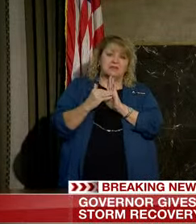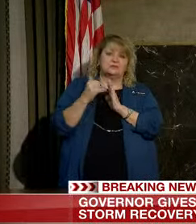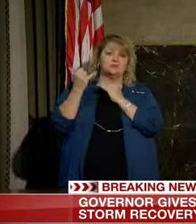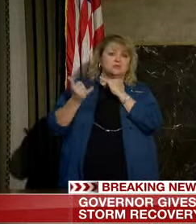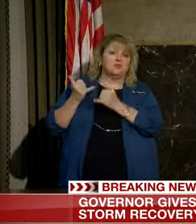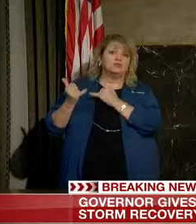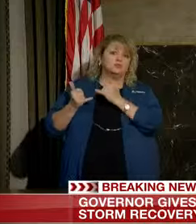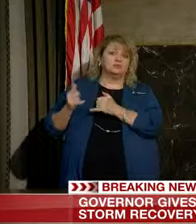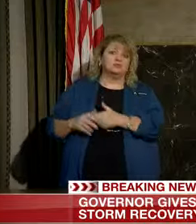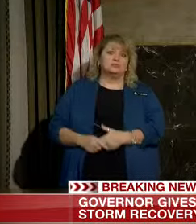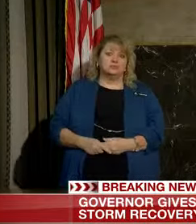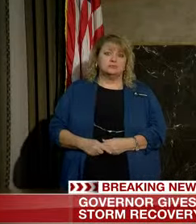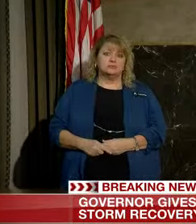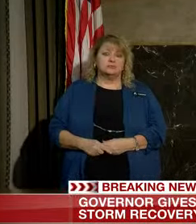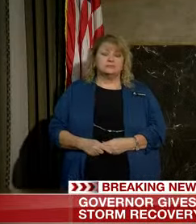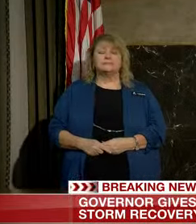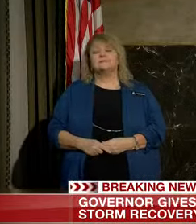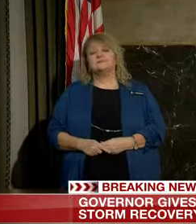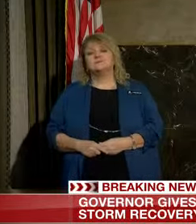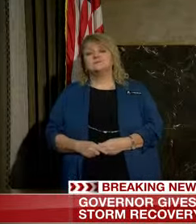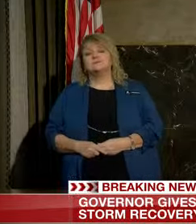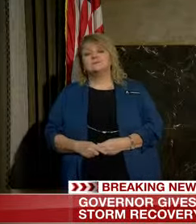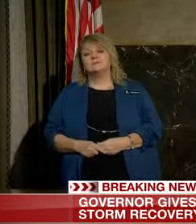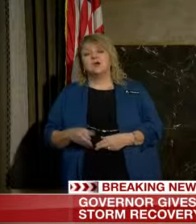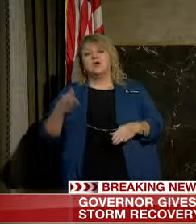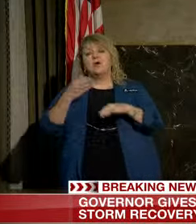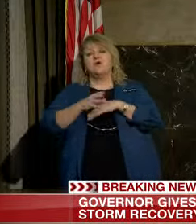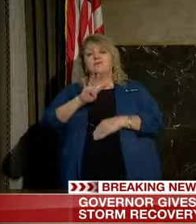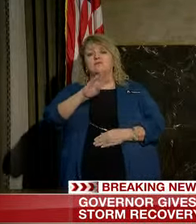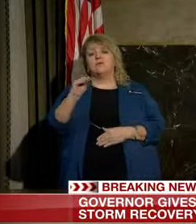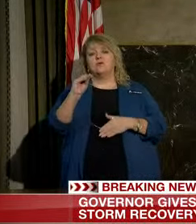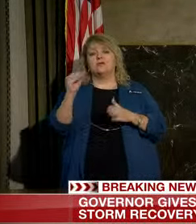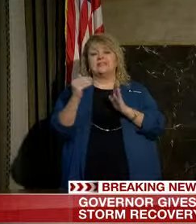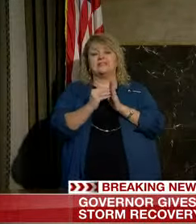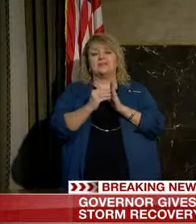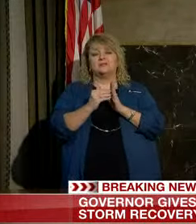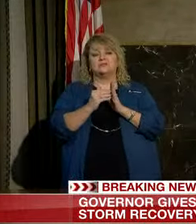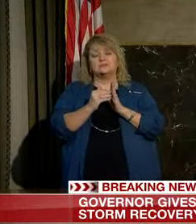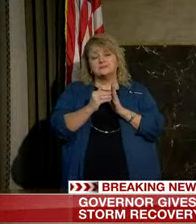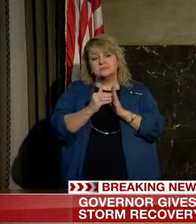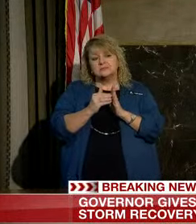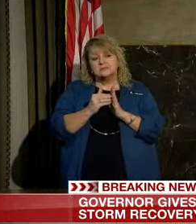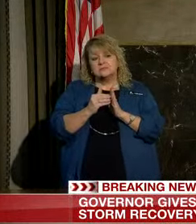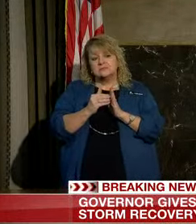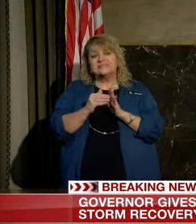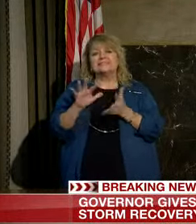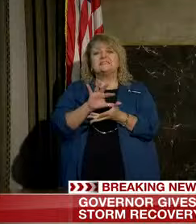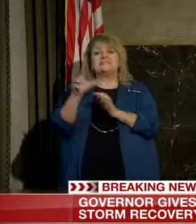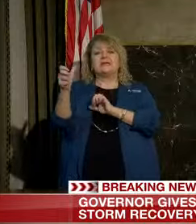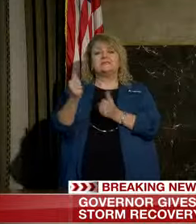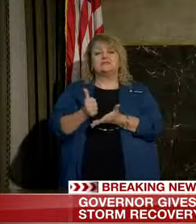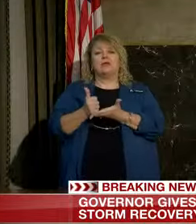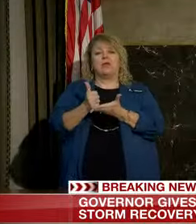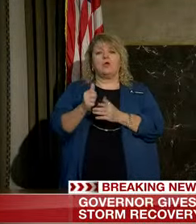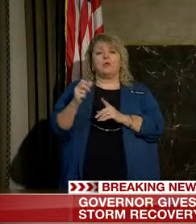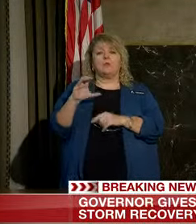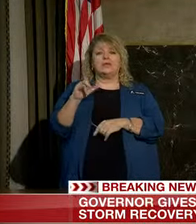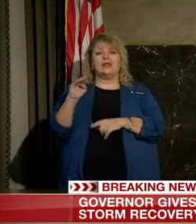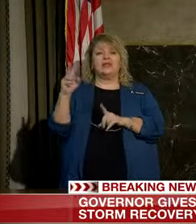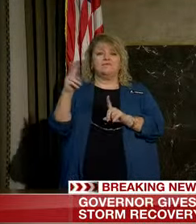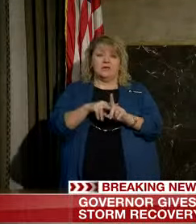calls. There have been more than 40,000 disaster unemployment assistance claims filed to date